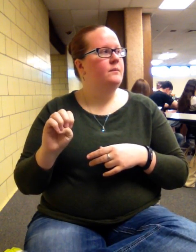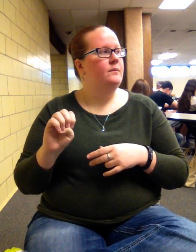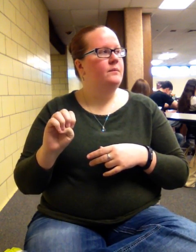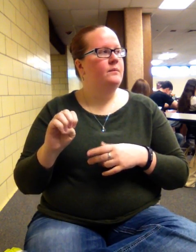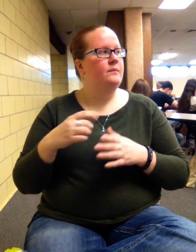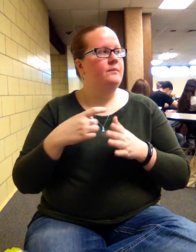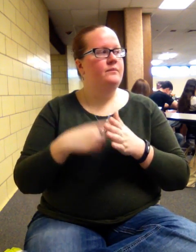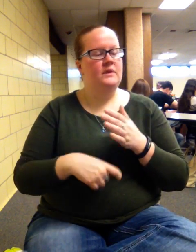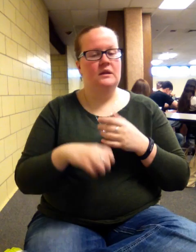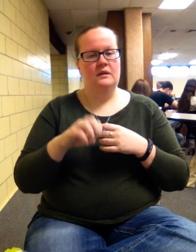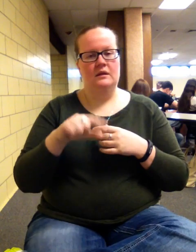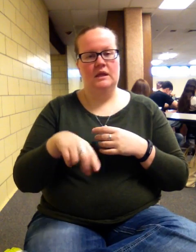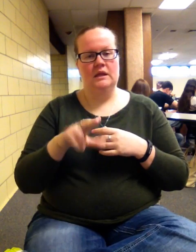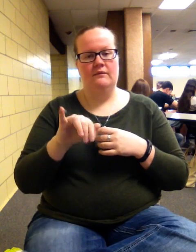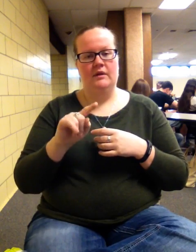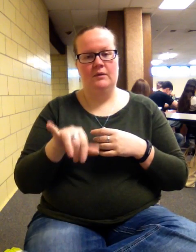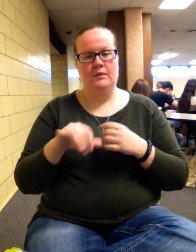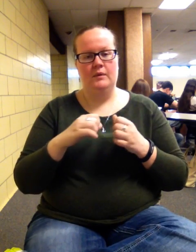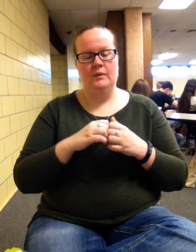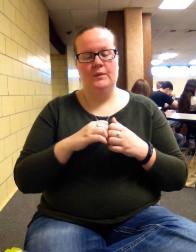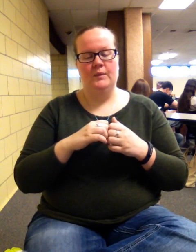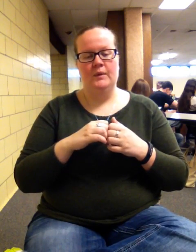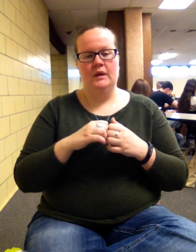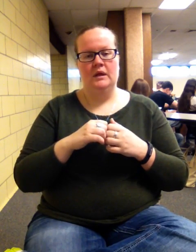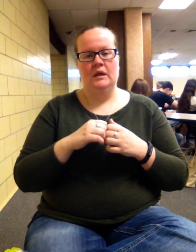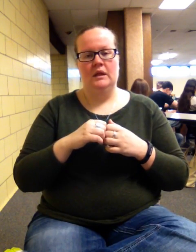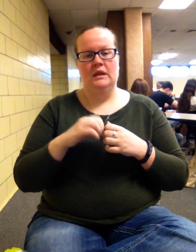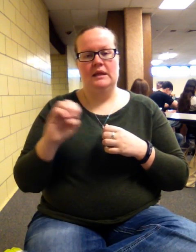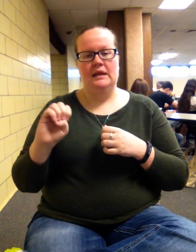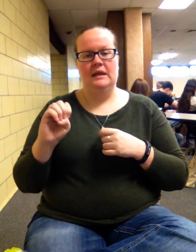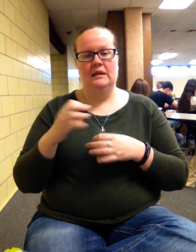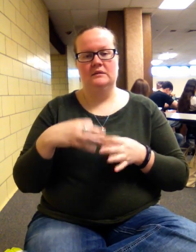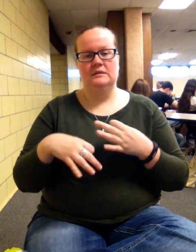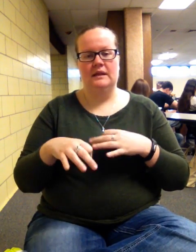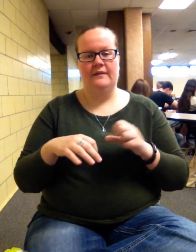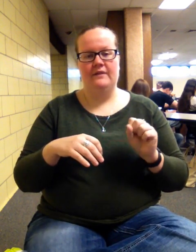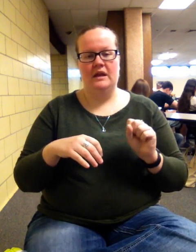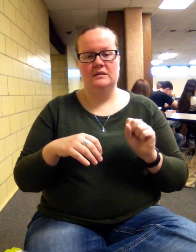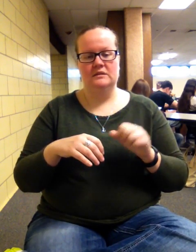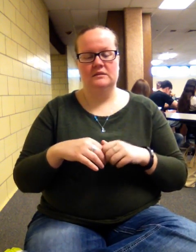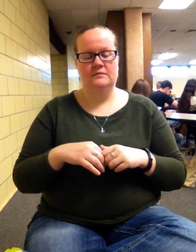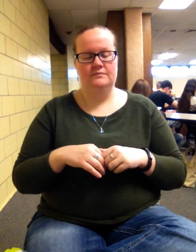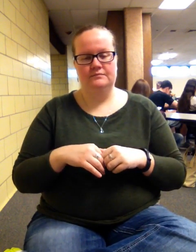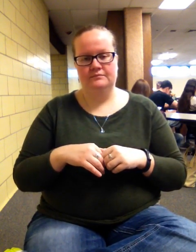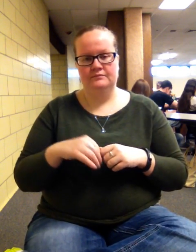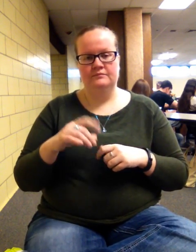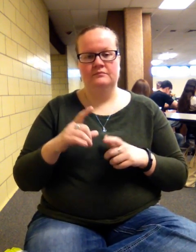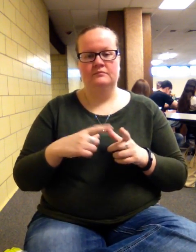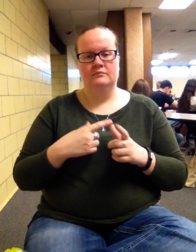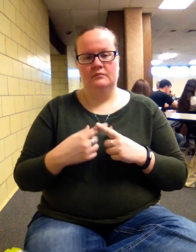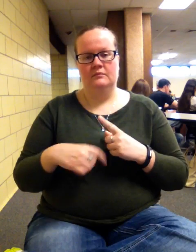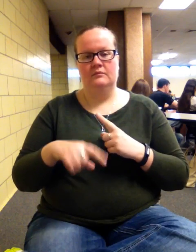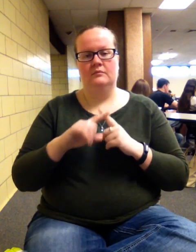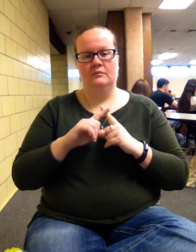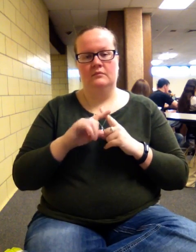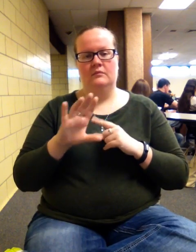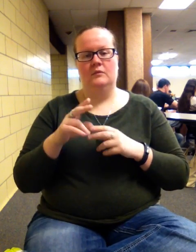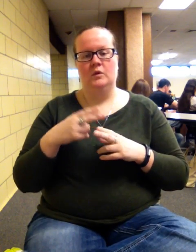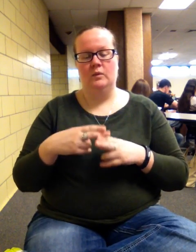equity with a sub E instead of a sub S, that's the difference. Plus then your weight of debt, your cost